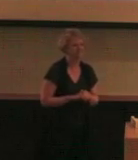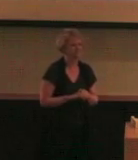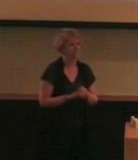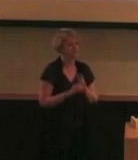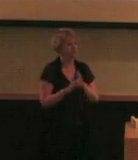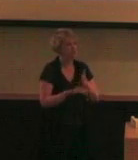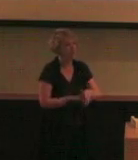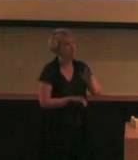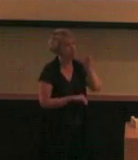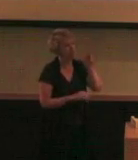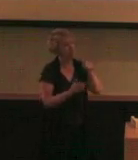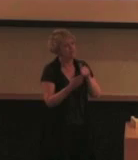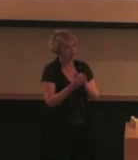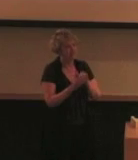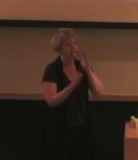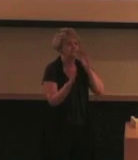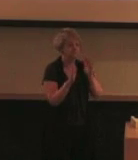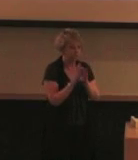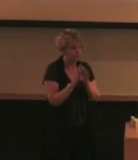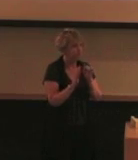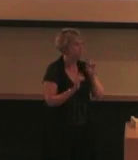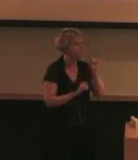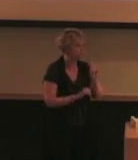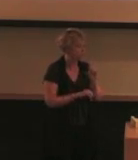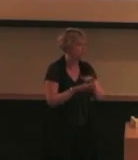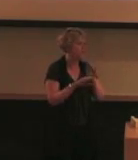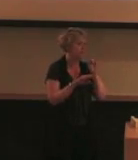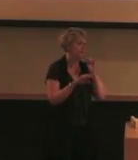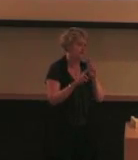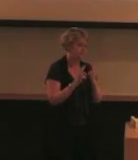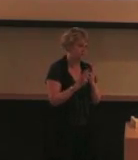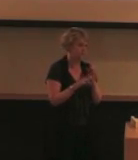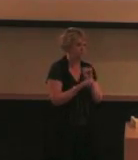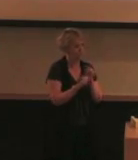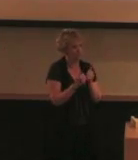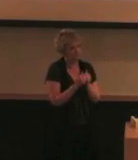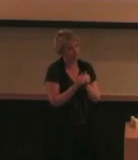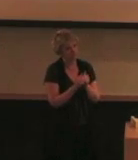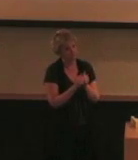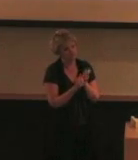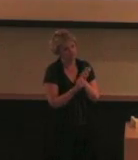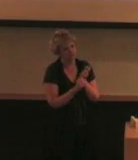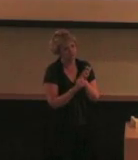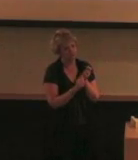Over 3,000 pictorial communication tools designed on the deaf unit alone to work with some of these patients.